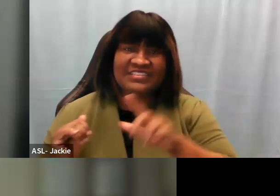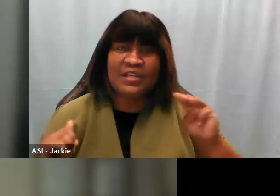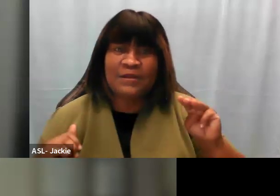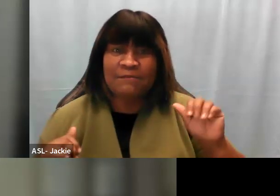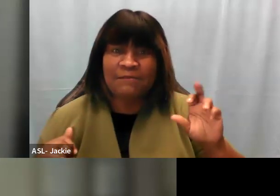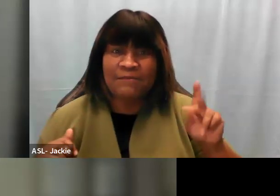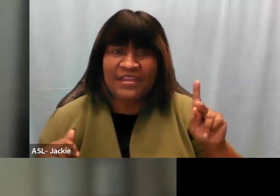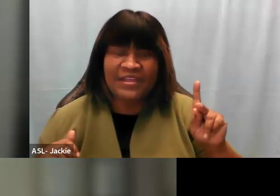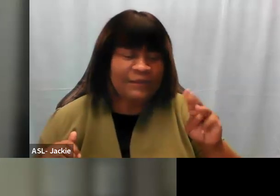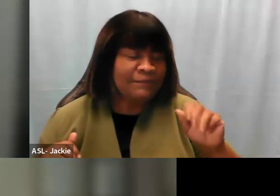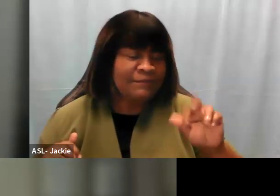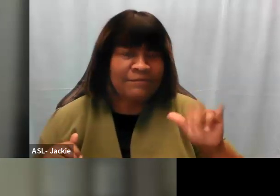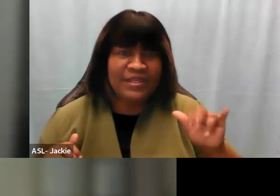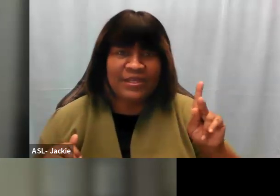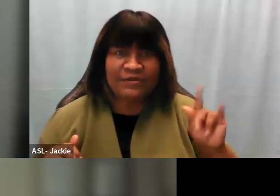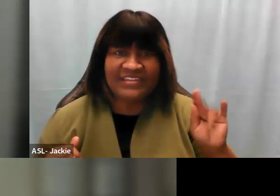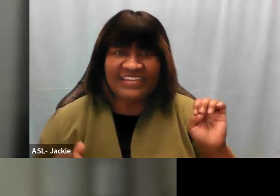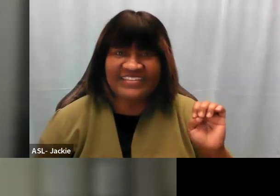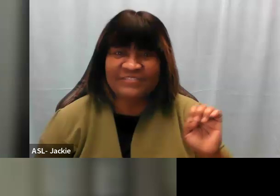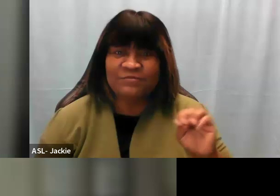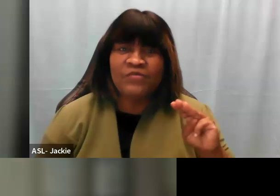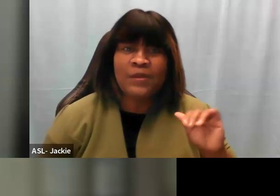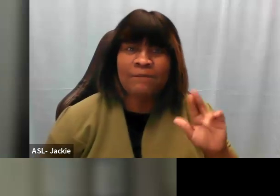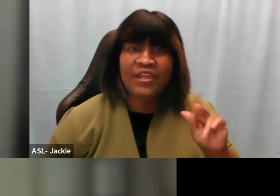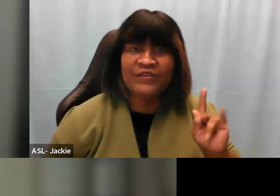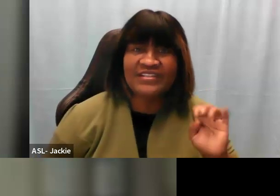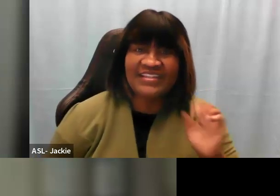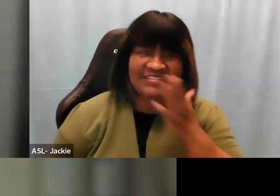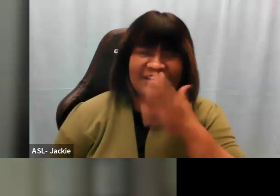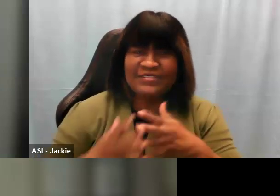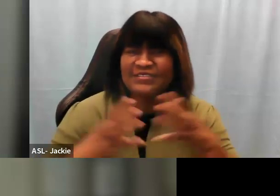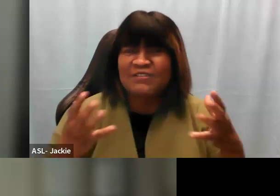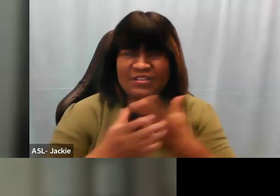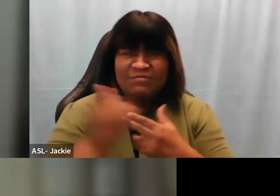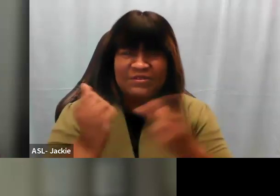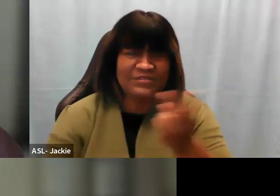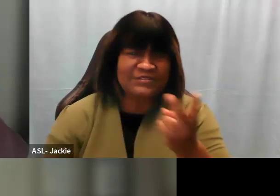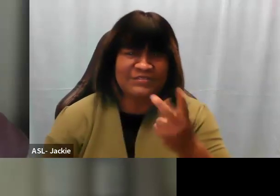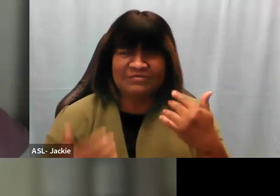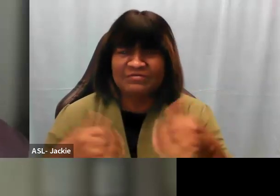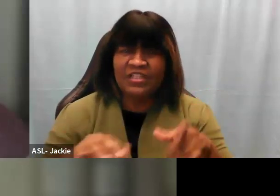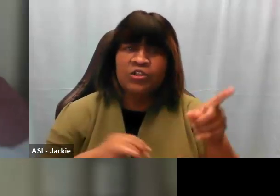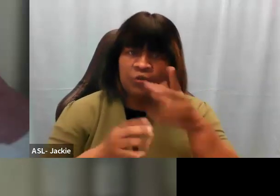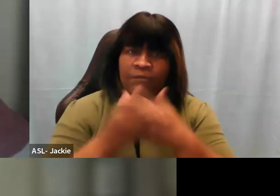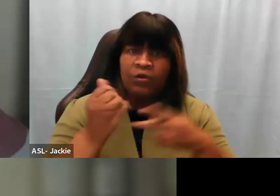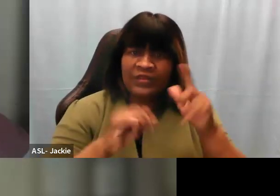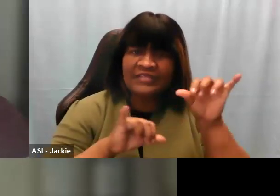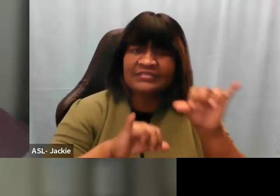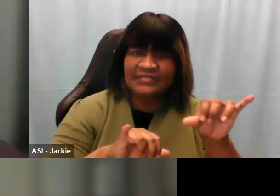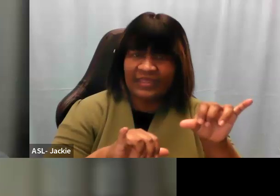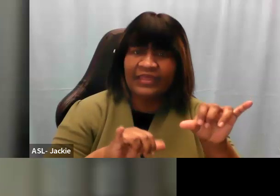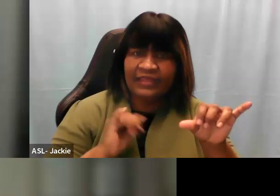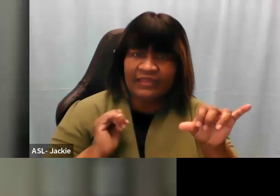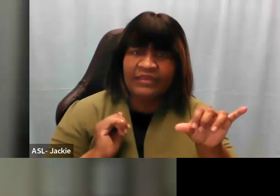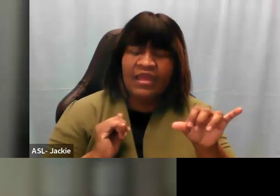Kate. Awesome. Thank you so much, Erica and Jennifer. And you can stay on camera if that's